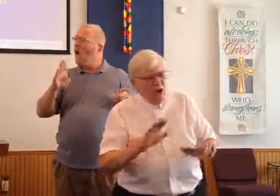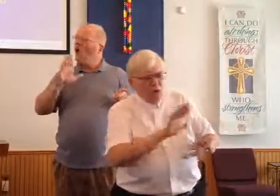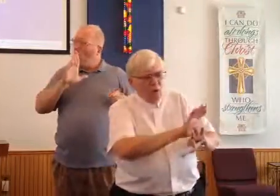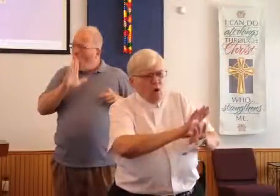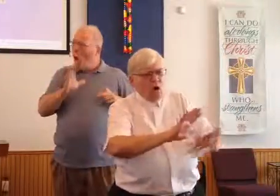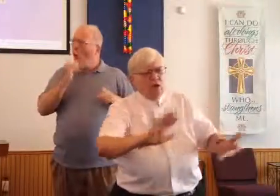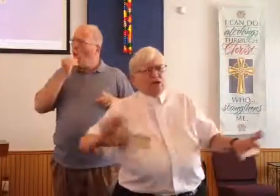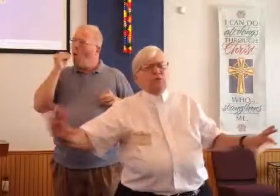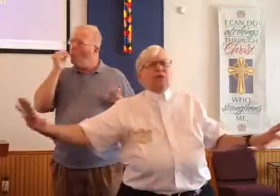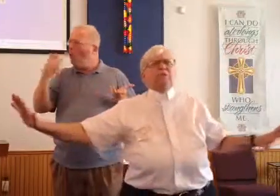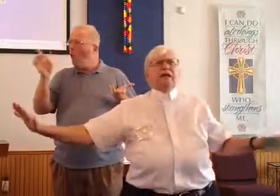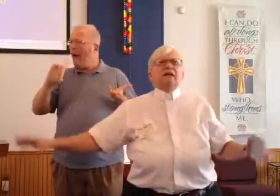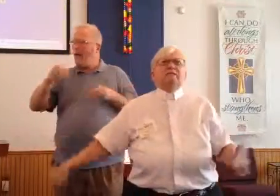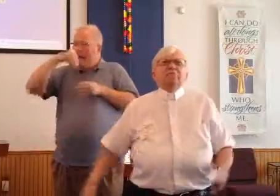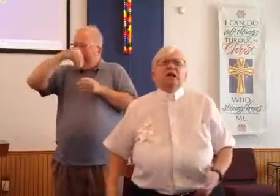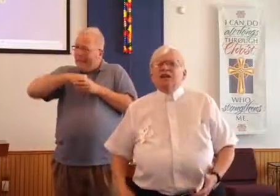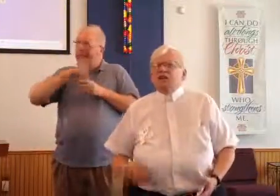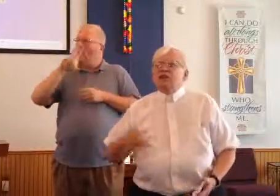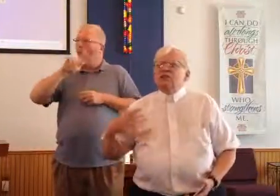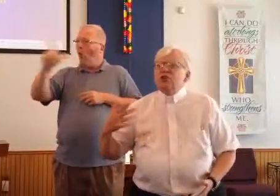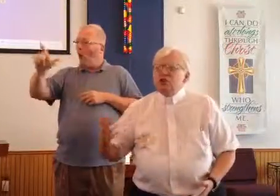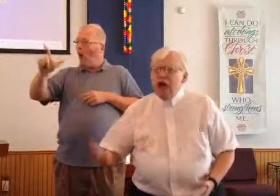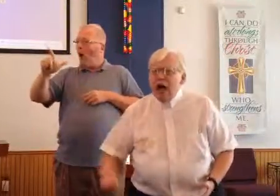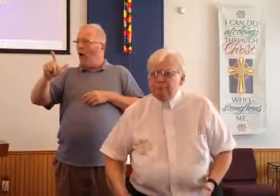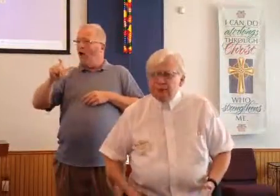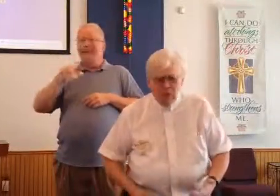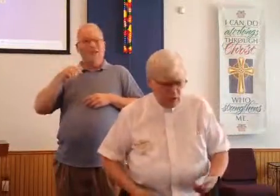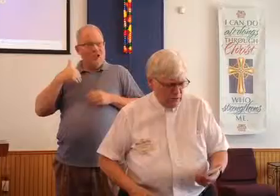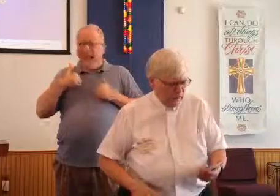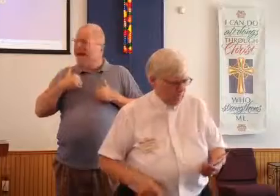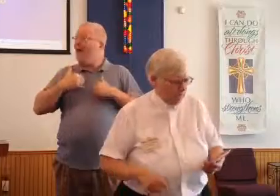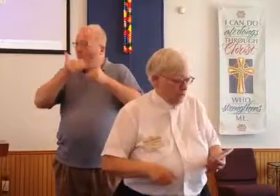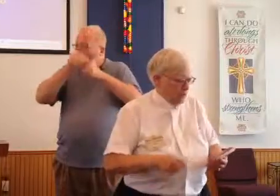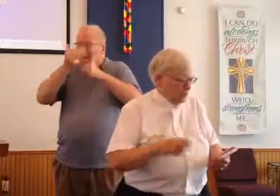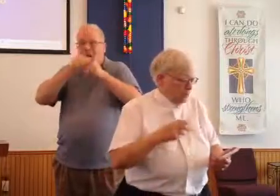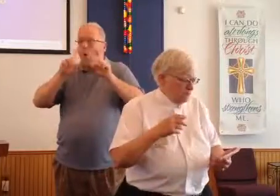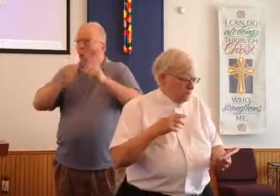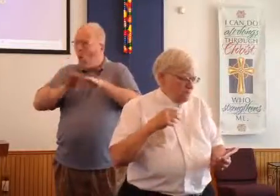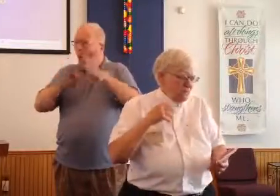So along the walls would have been, some shops